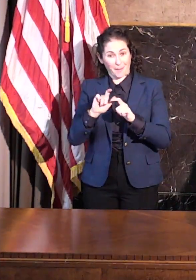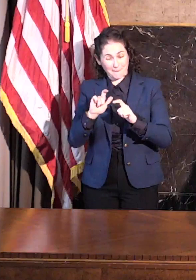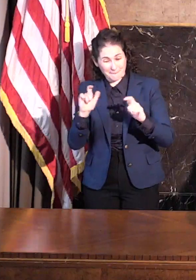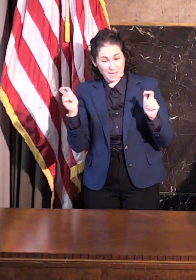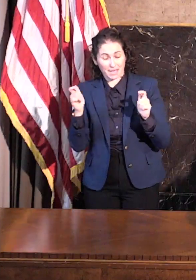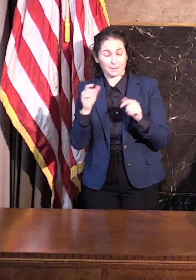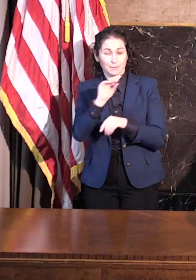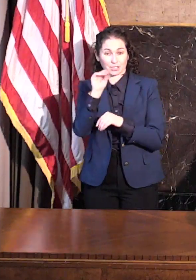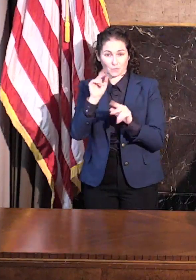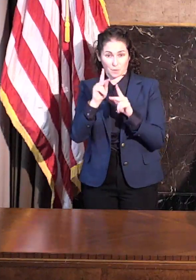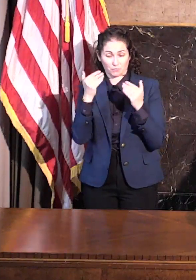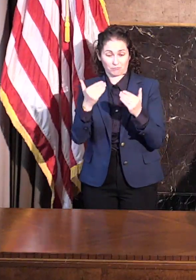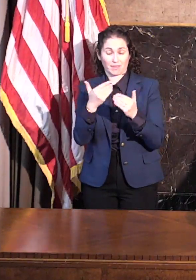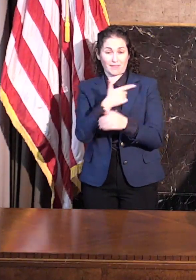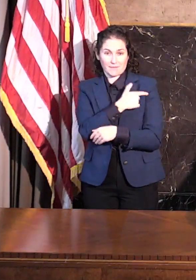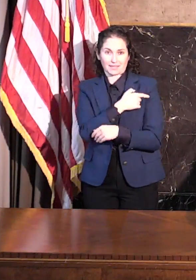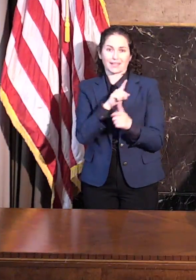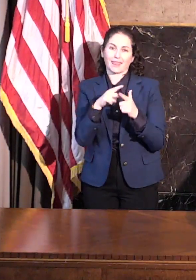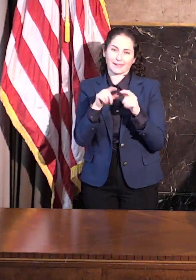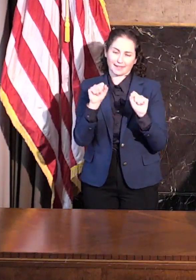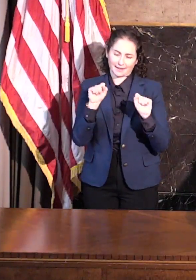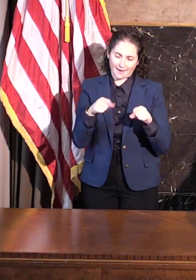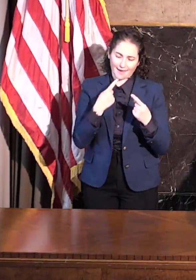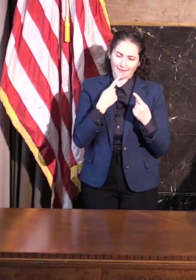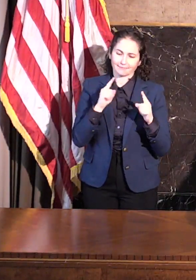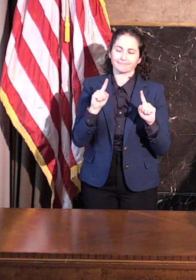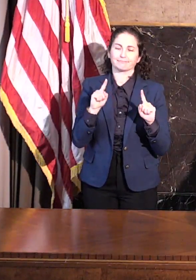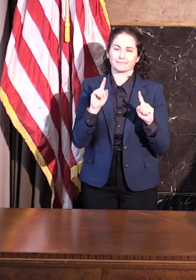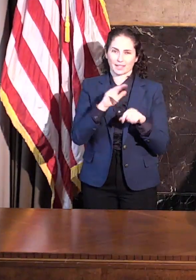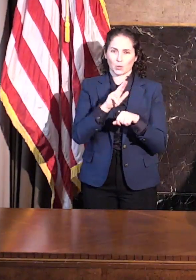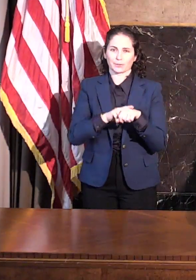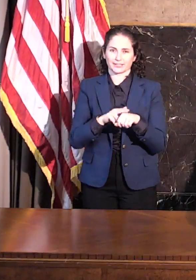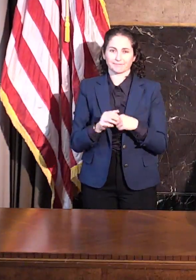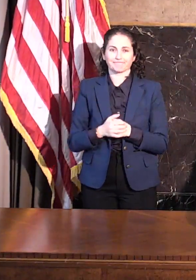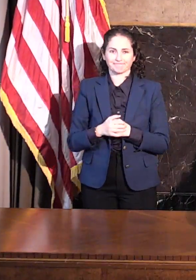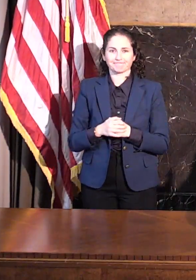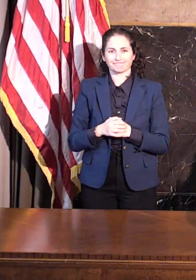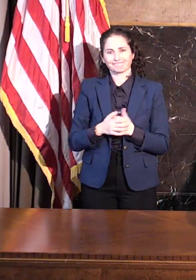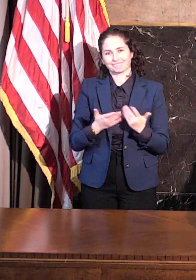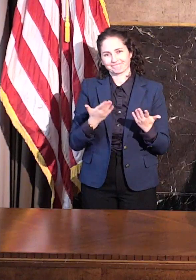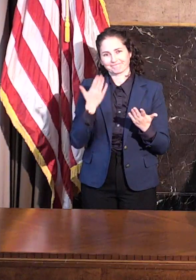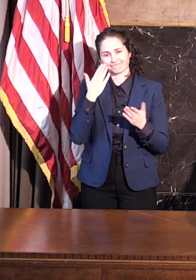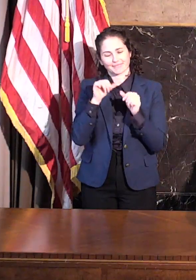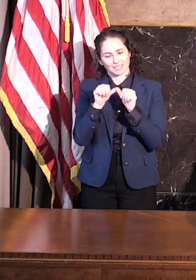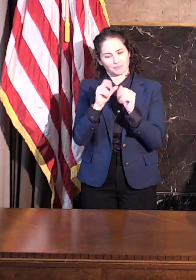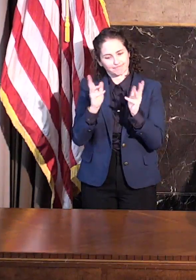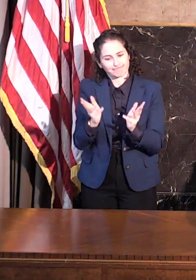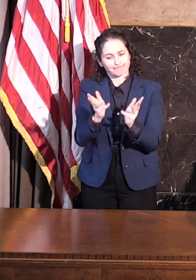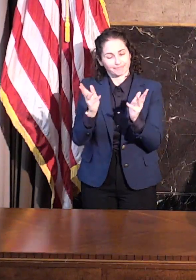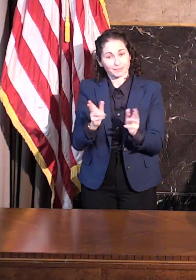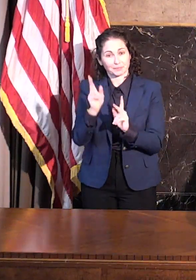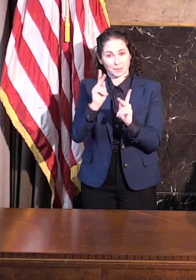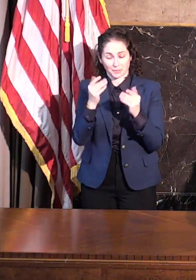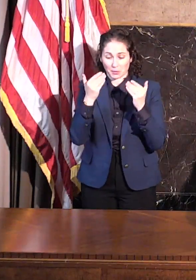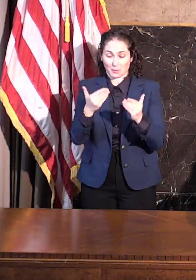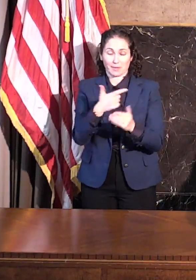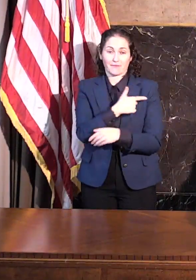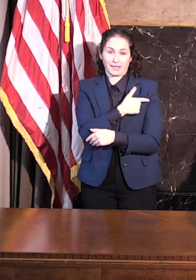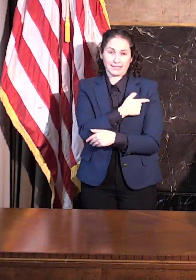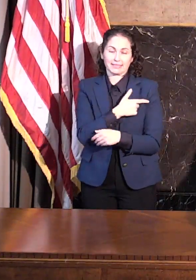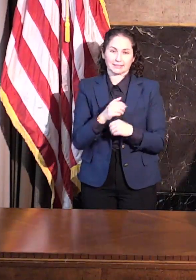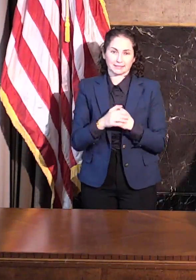greater sense of normalcy. And then aspirationally, I was asked yesterday, and I think this is what you're referring to, there are